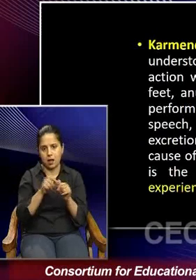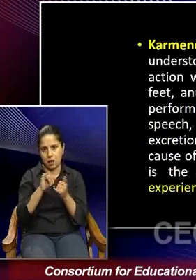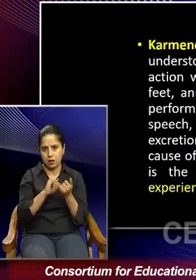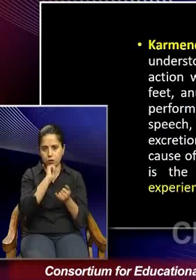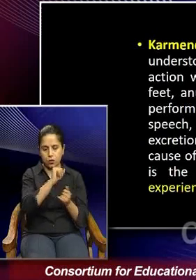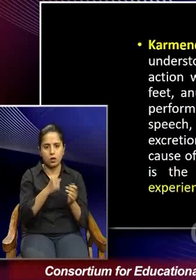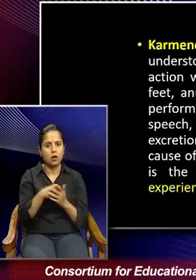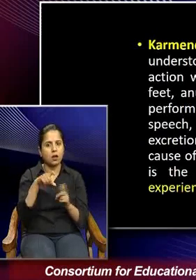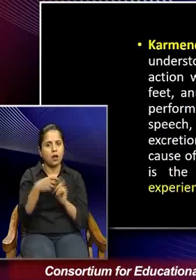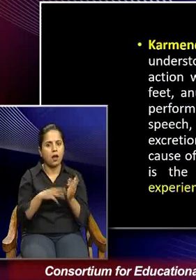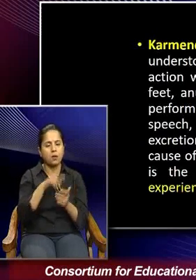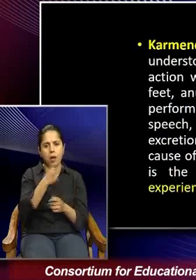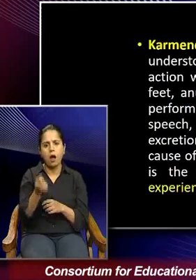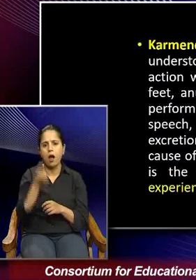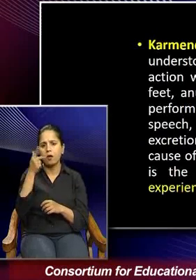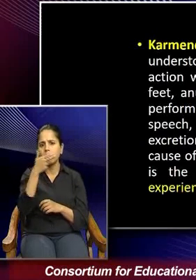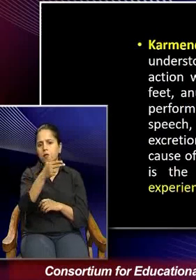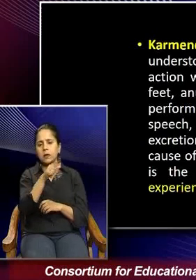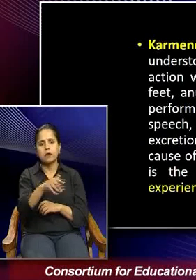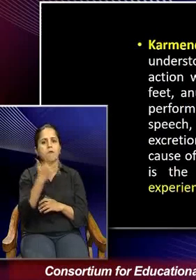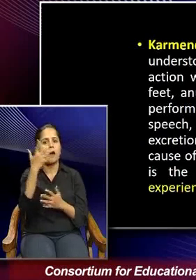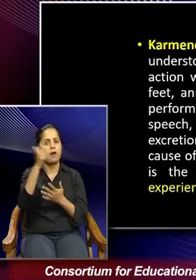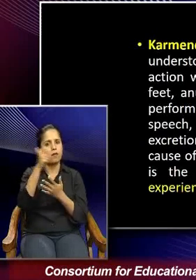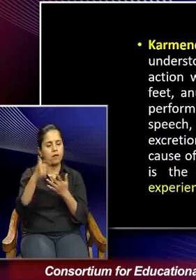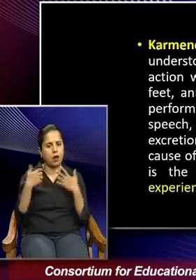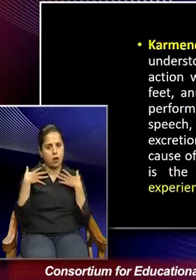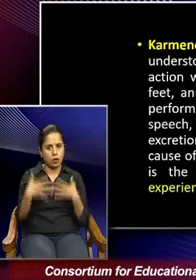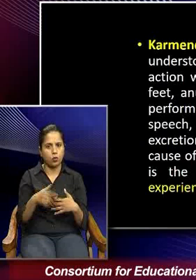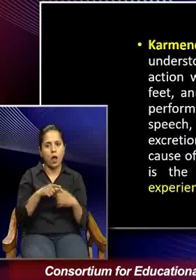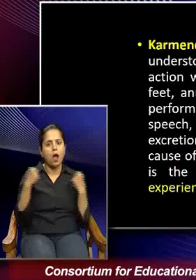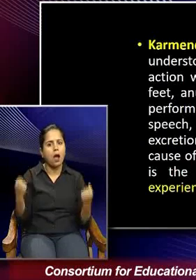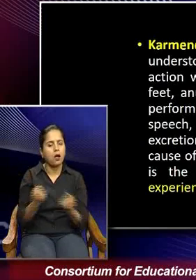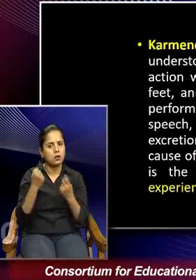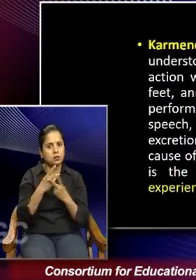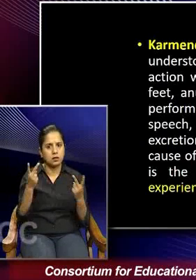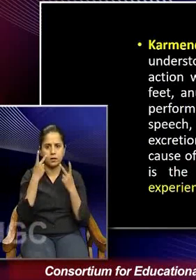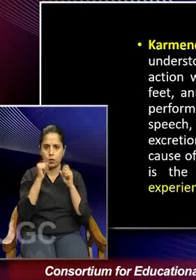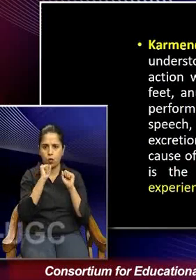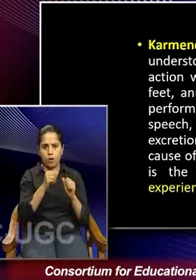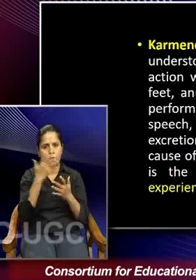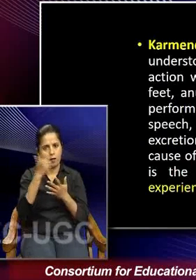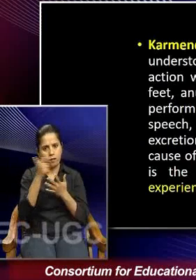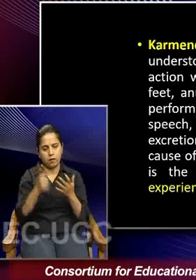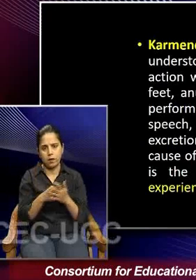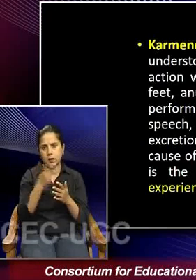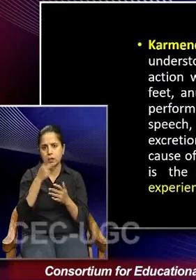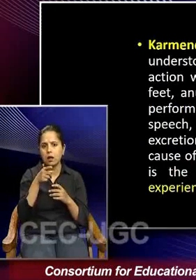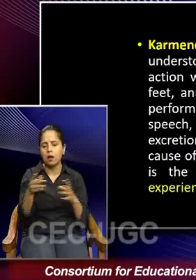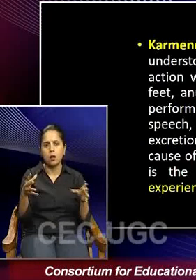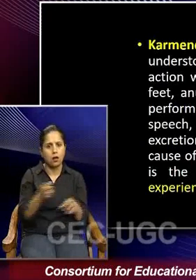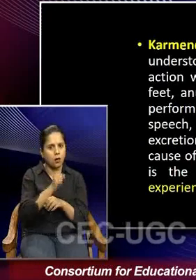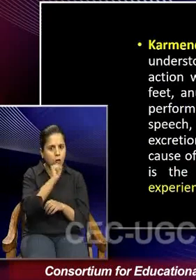Karmendriyas is understood as the 5 organs of action which resides in